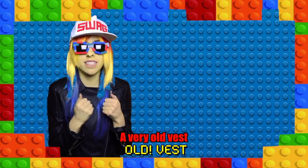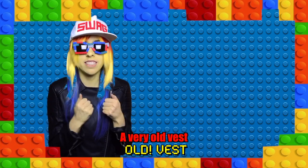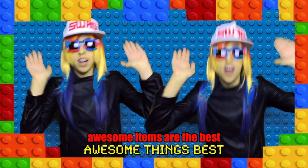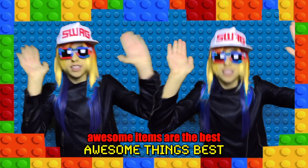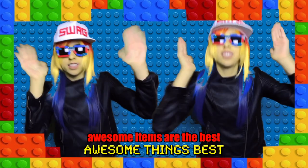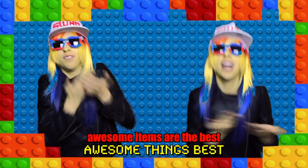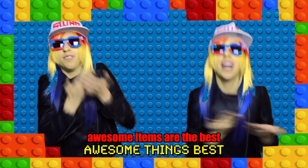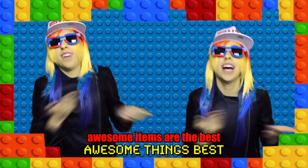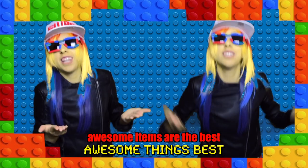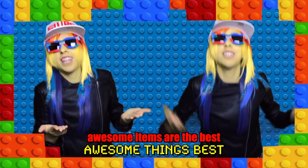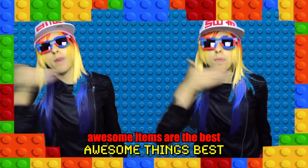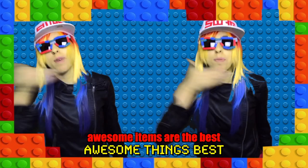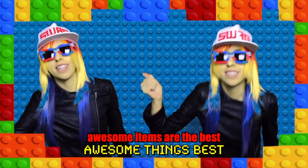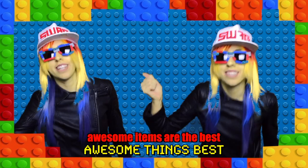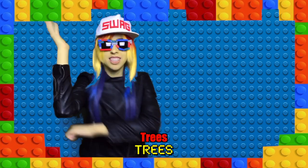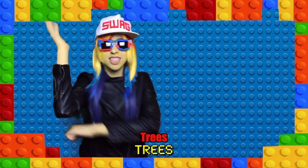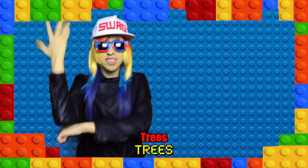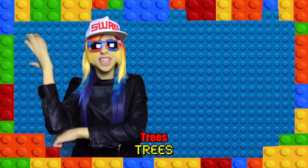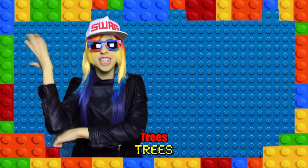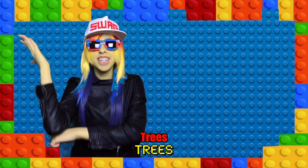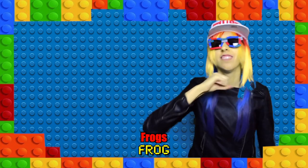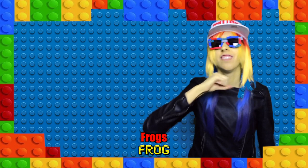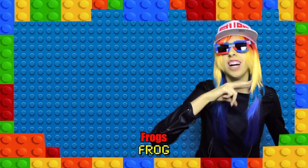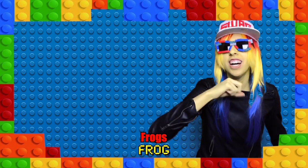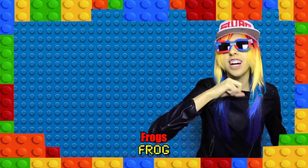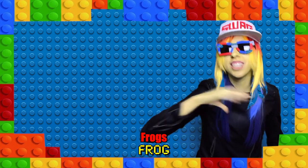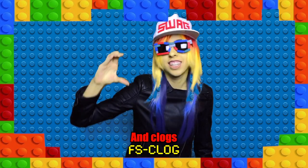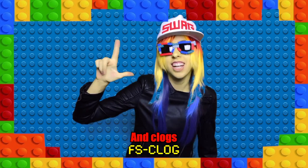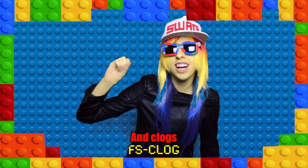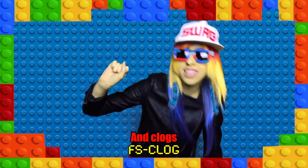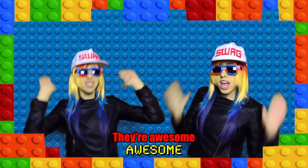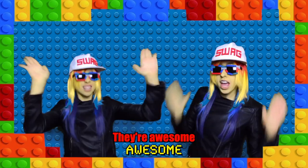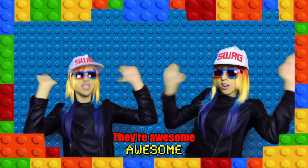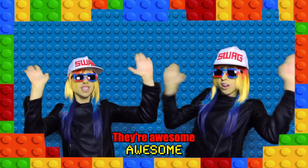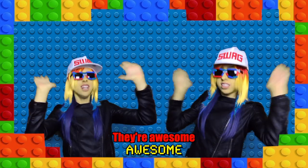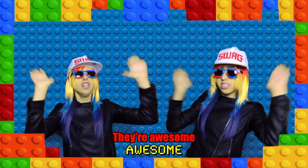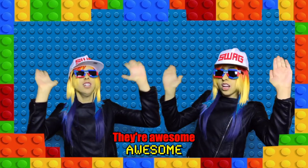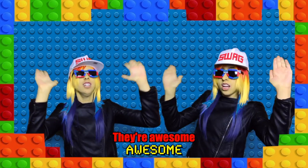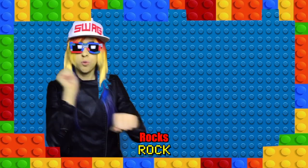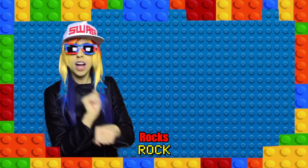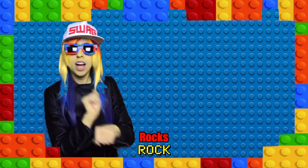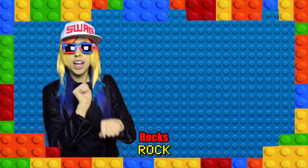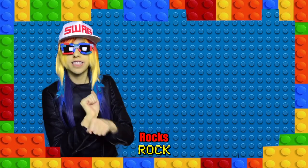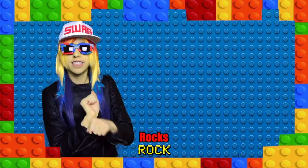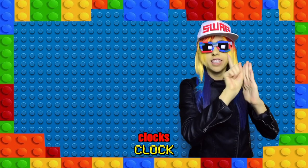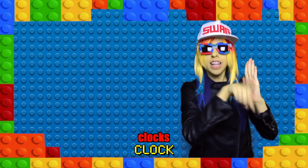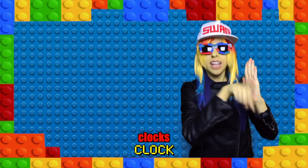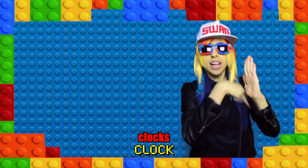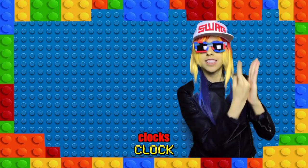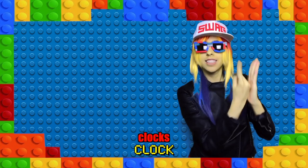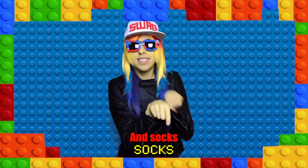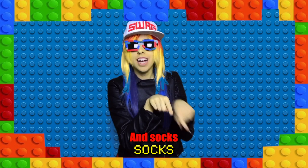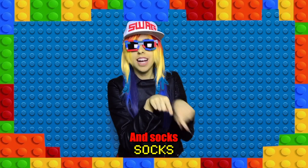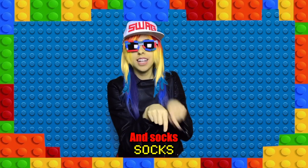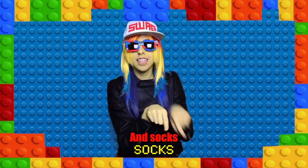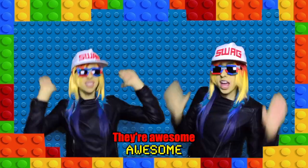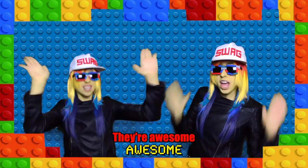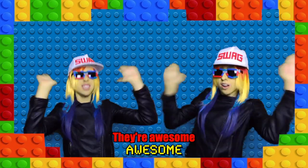best, awesome items are the best Trees, frogs, clogs, they're awesome Rocks, clocks, and socks, they're